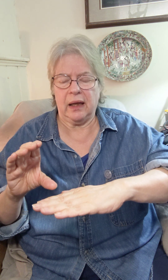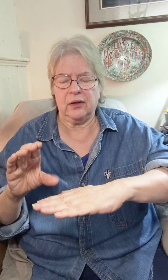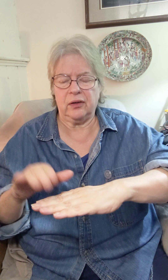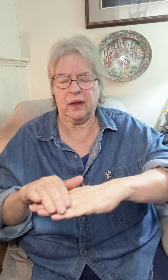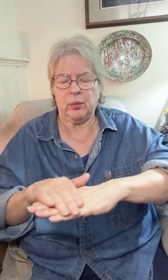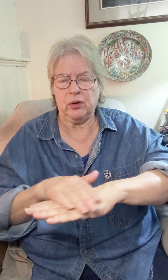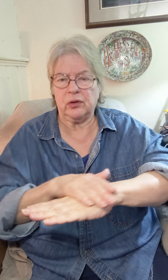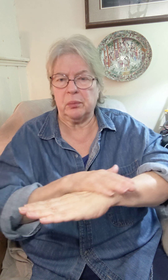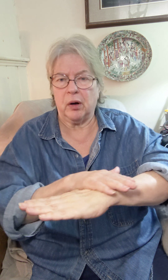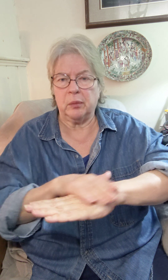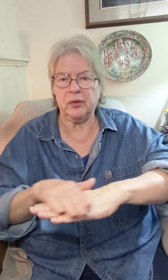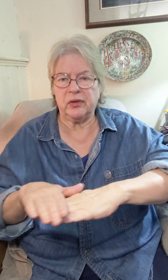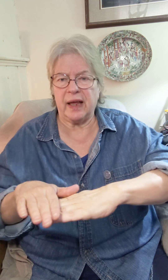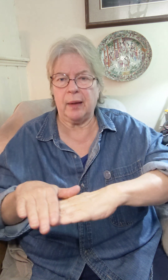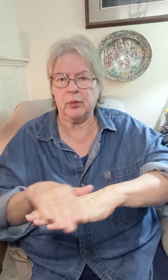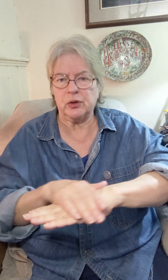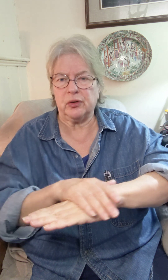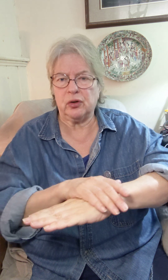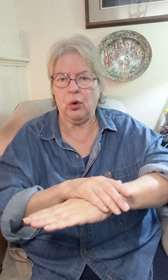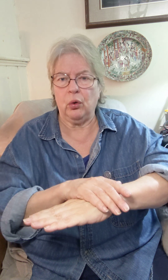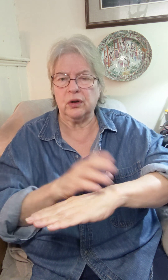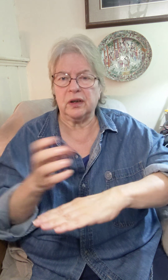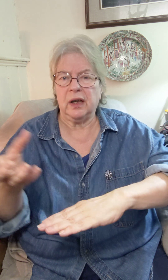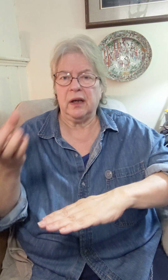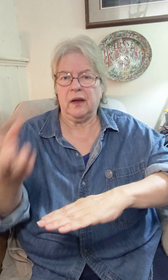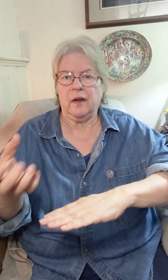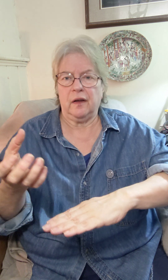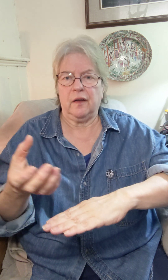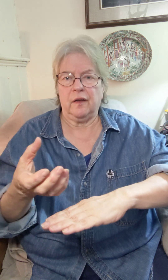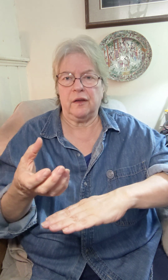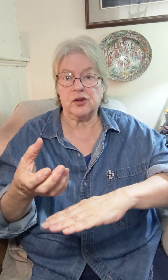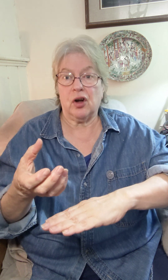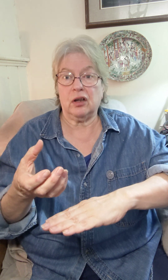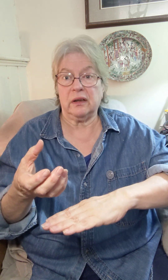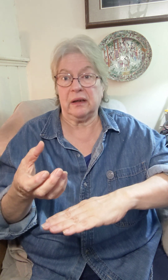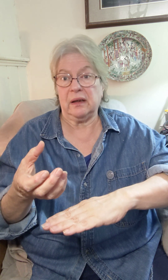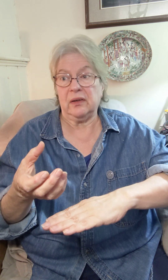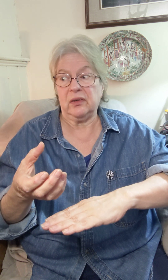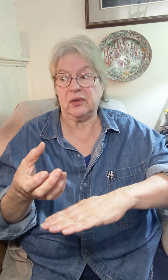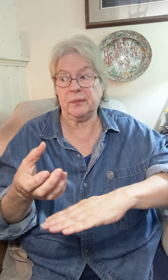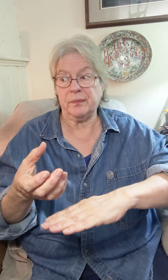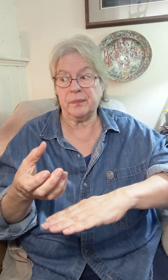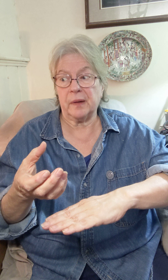and they would use a marble slab, which was cold. The chocolate is